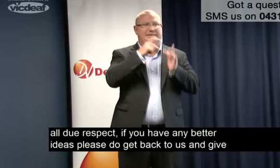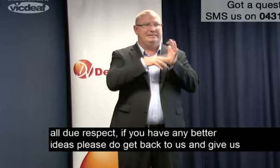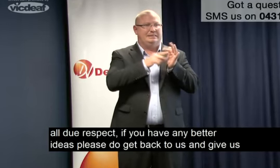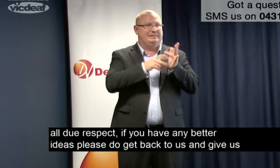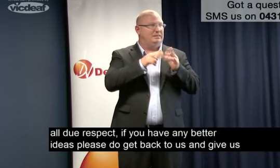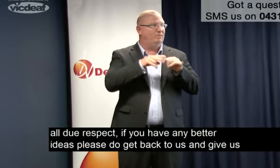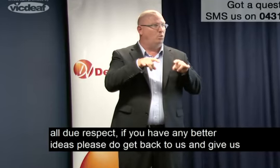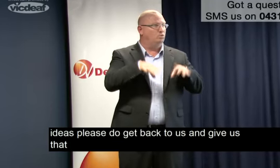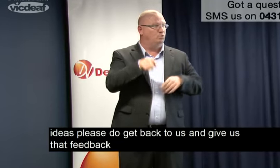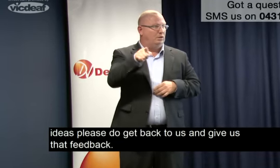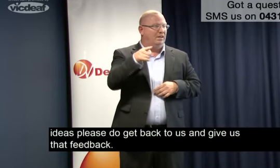BCA, the Blind Citizens of Australia,